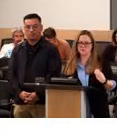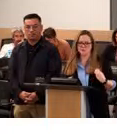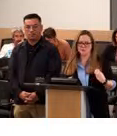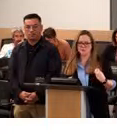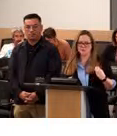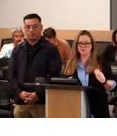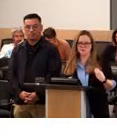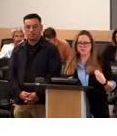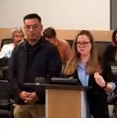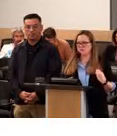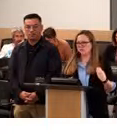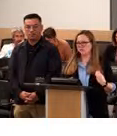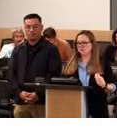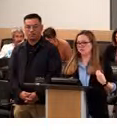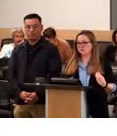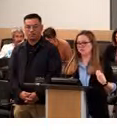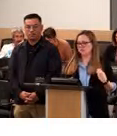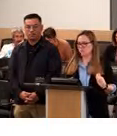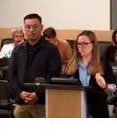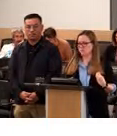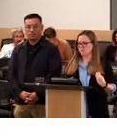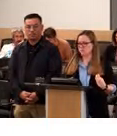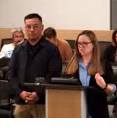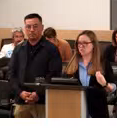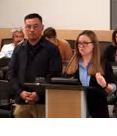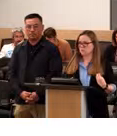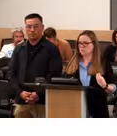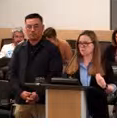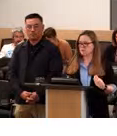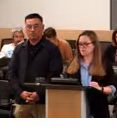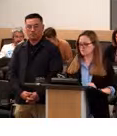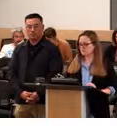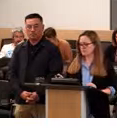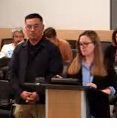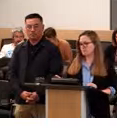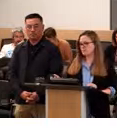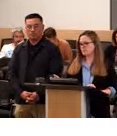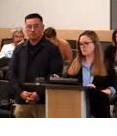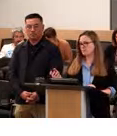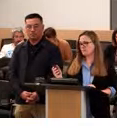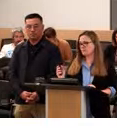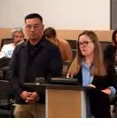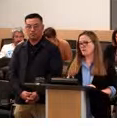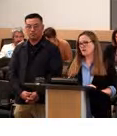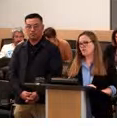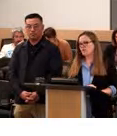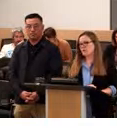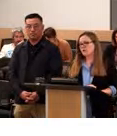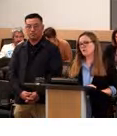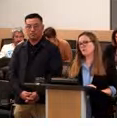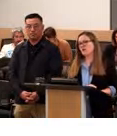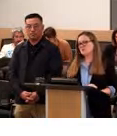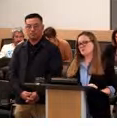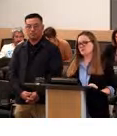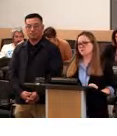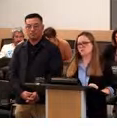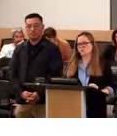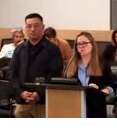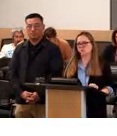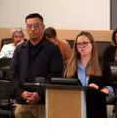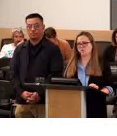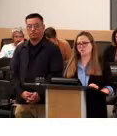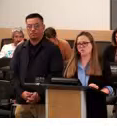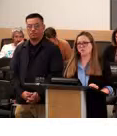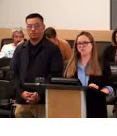need so that they understand how to navigate spaces and change at their school sites? And finally, we also need to